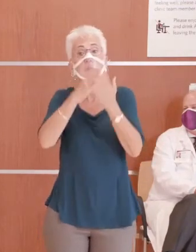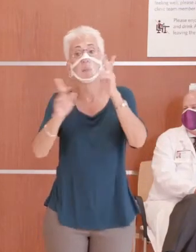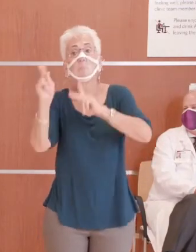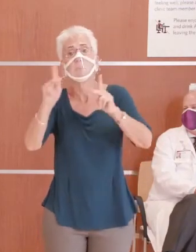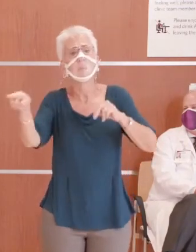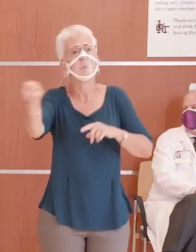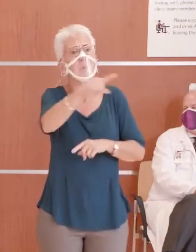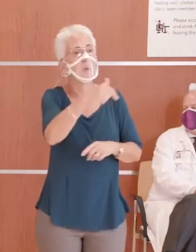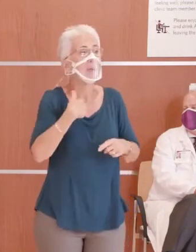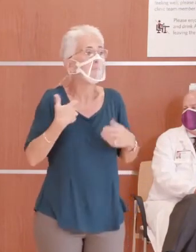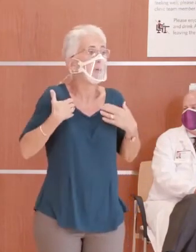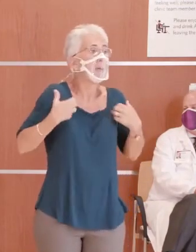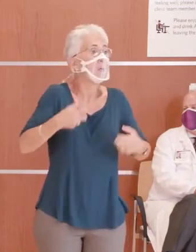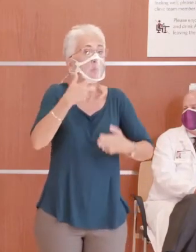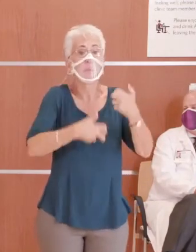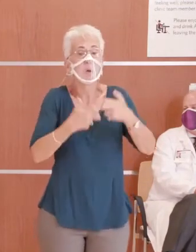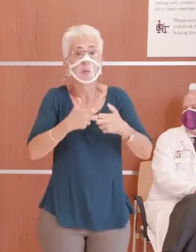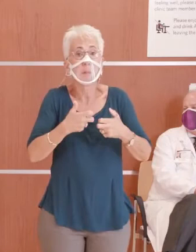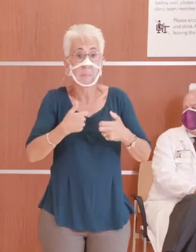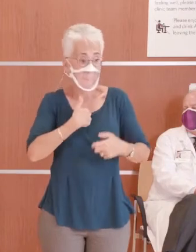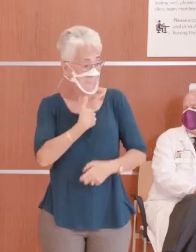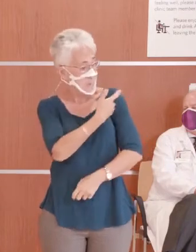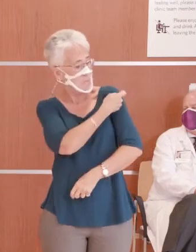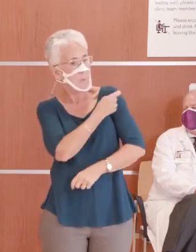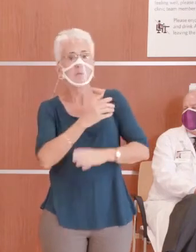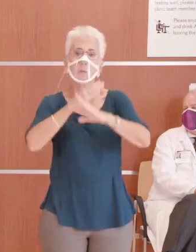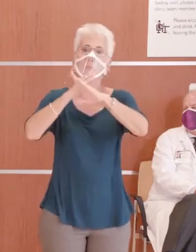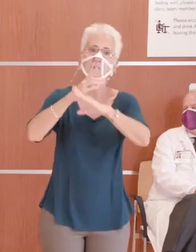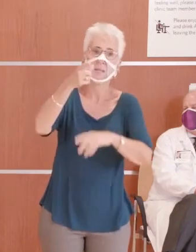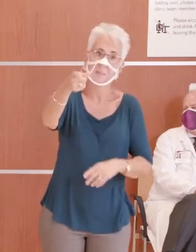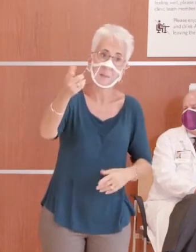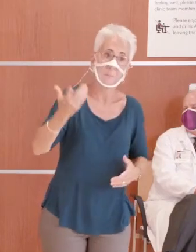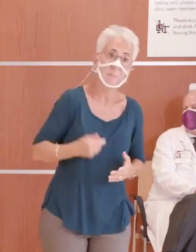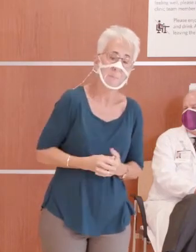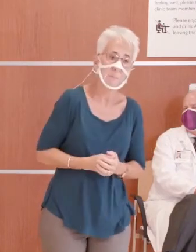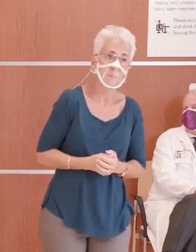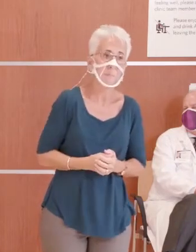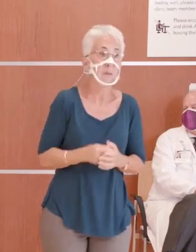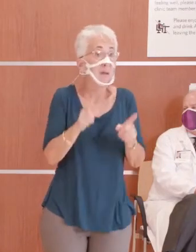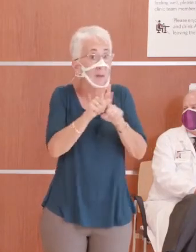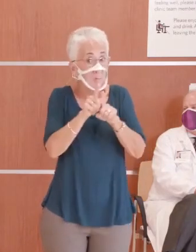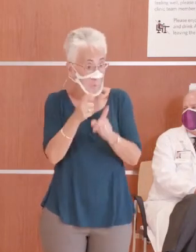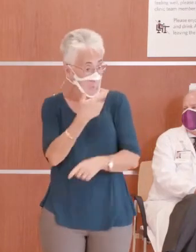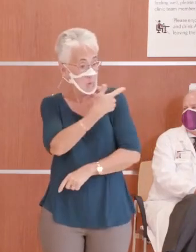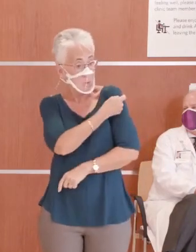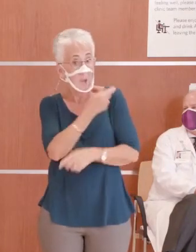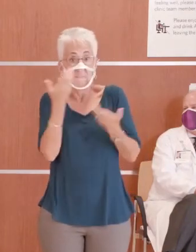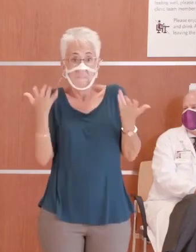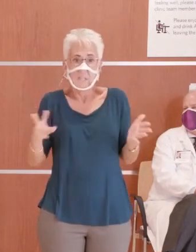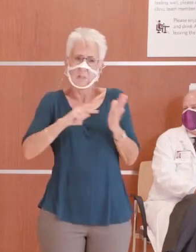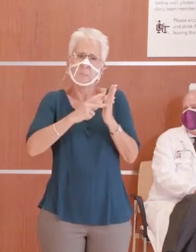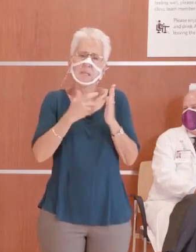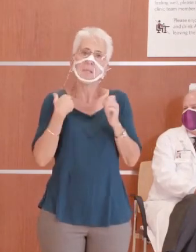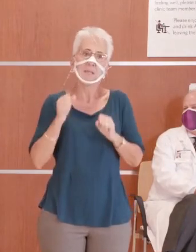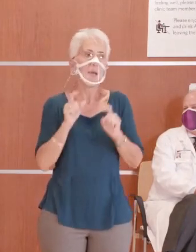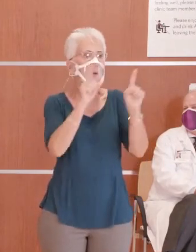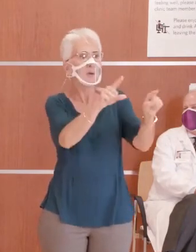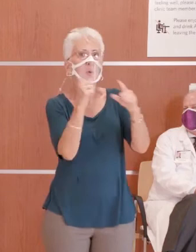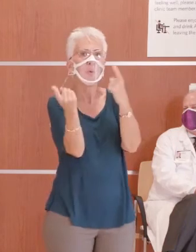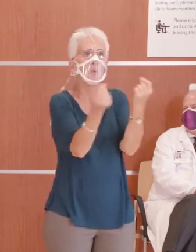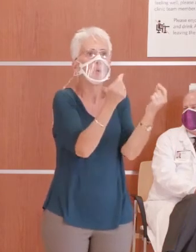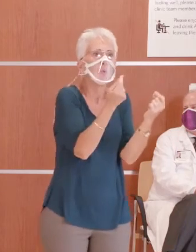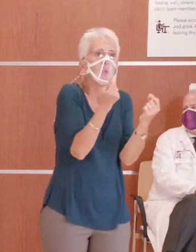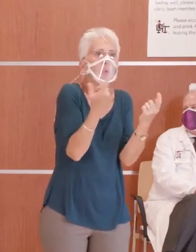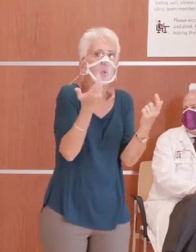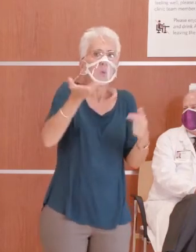condition. You also are helping to get us back to doing the things that we missed doing over the past year, and you're